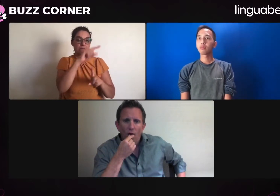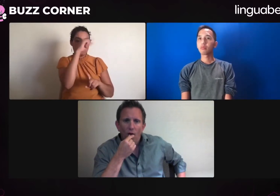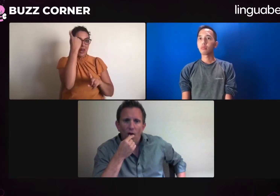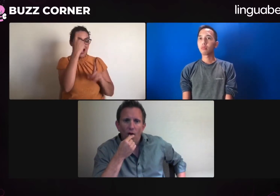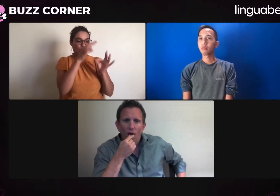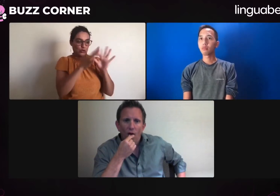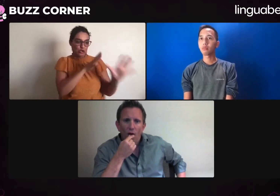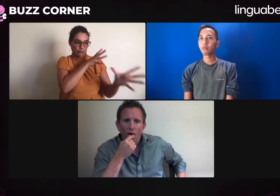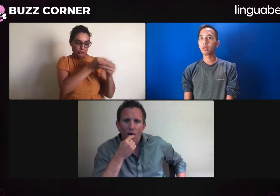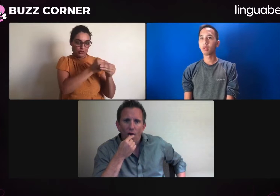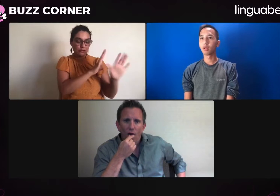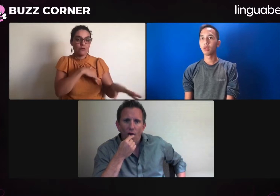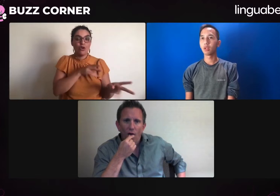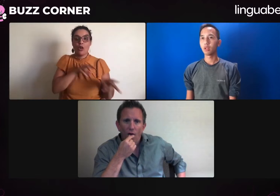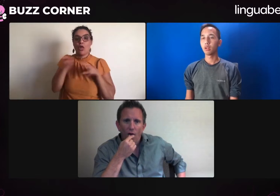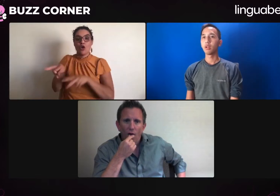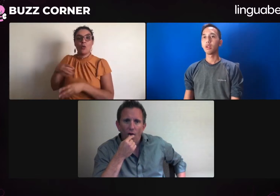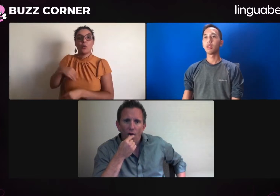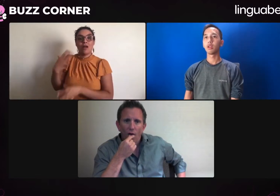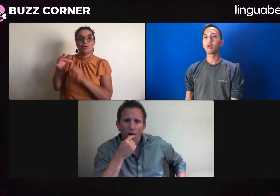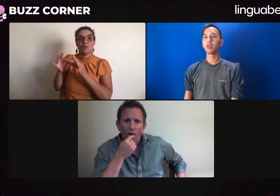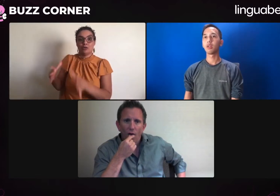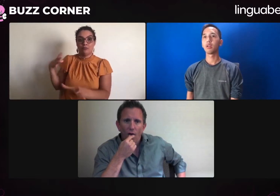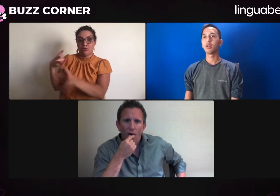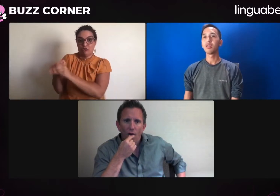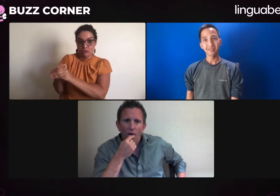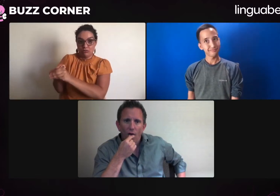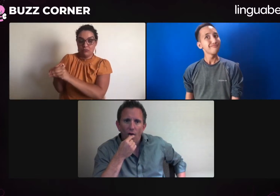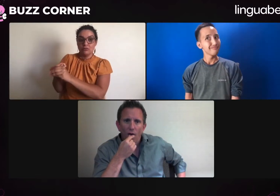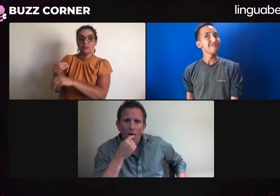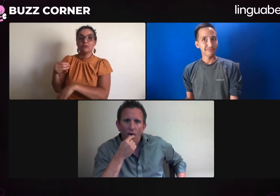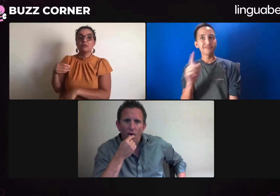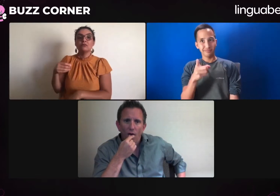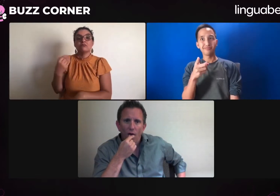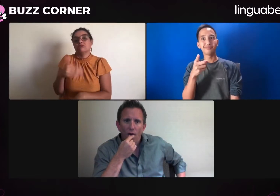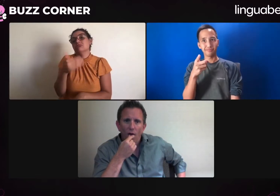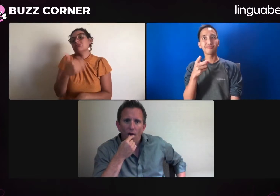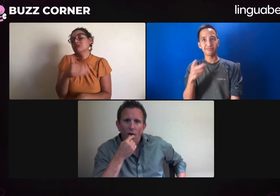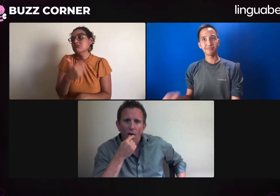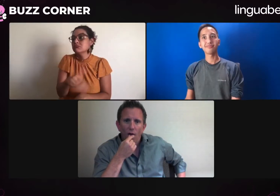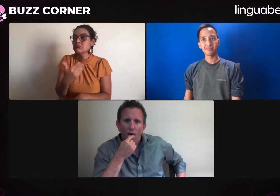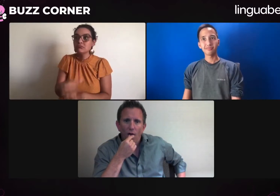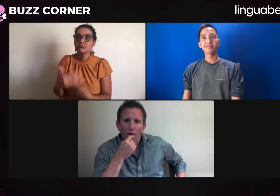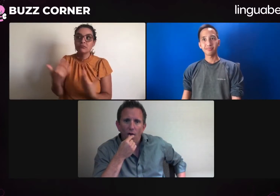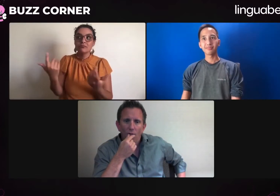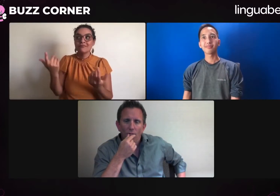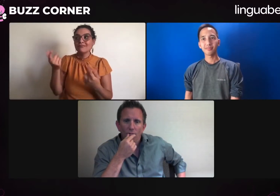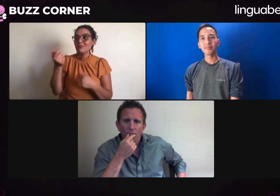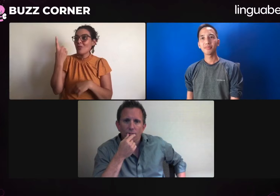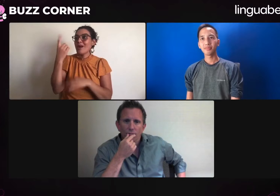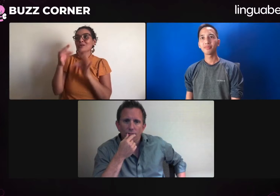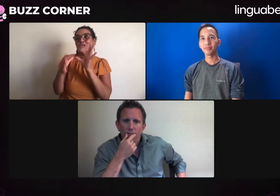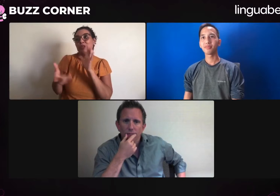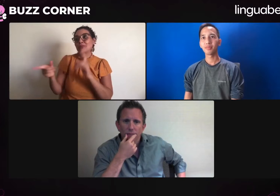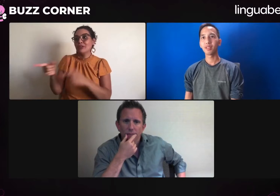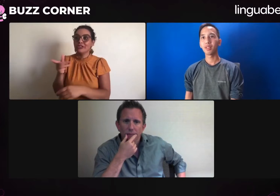I was thinking, you may have a Black pool of interpreters and then you've got a white interpreter as well. And,